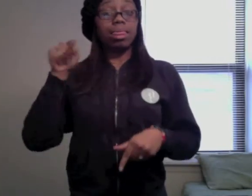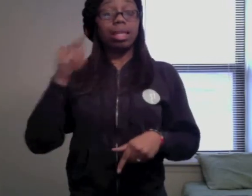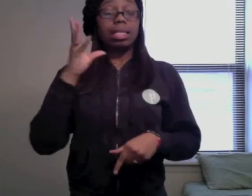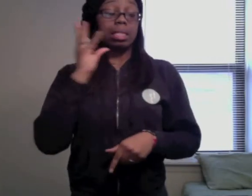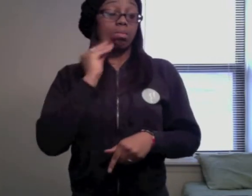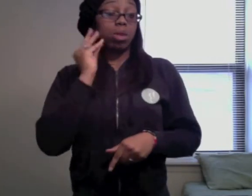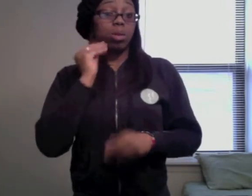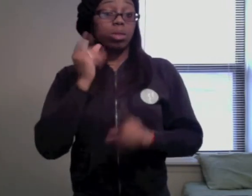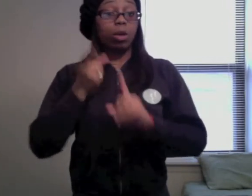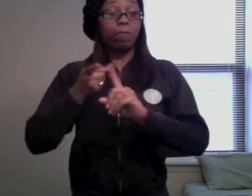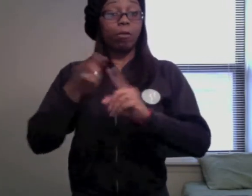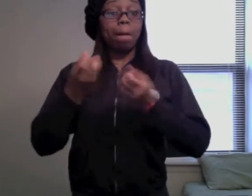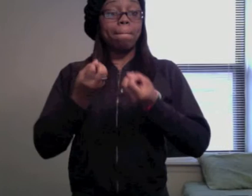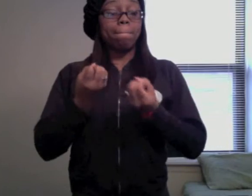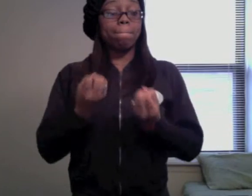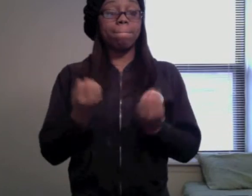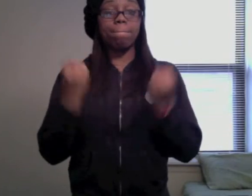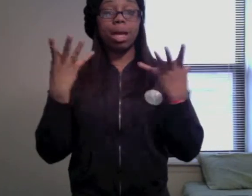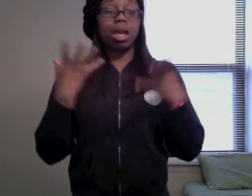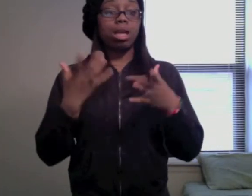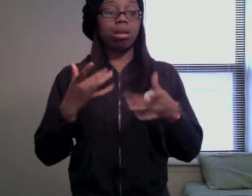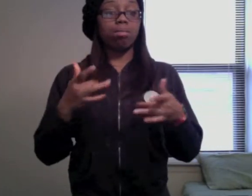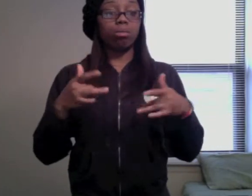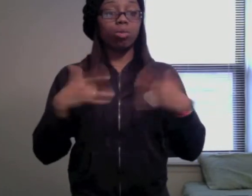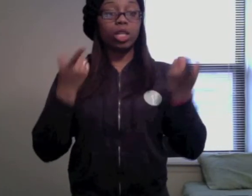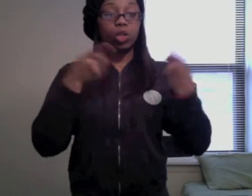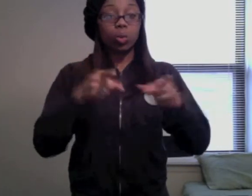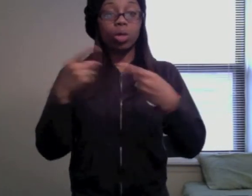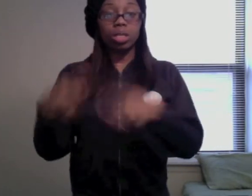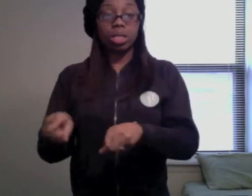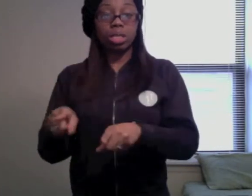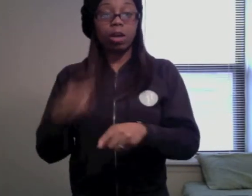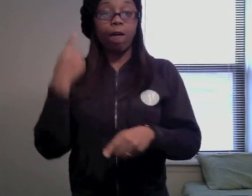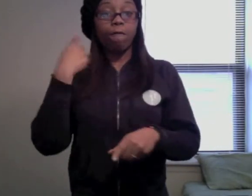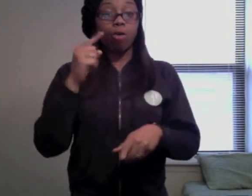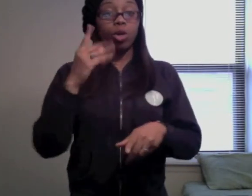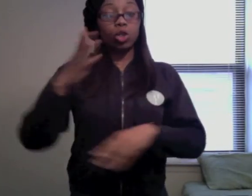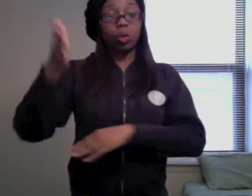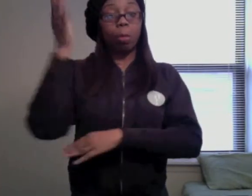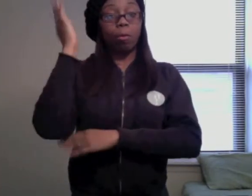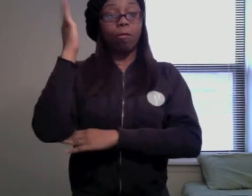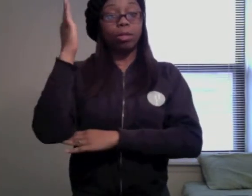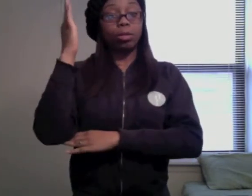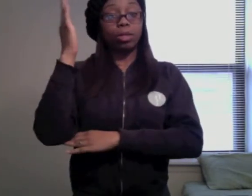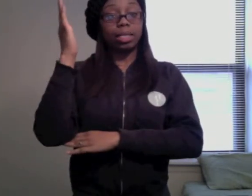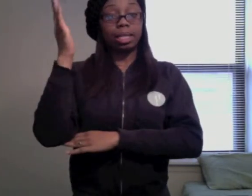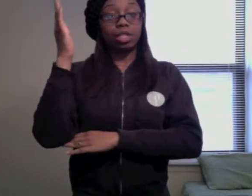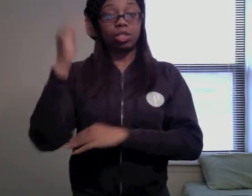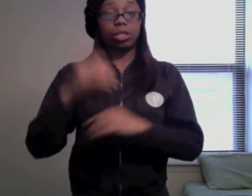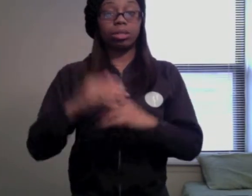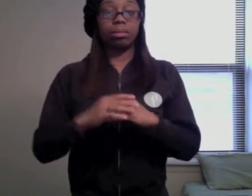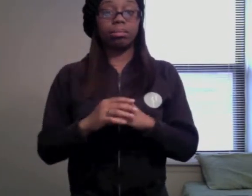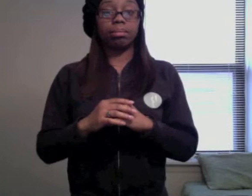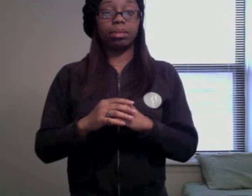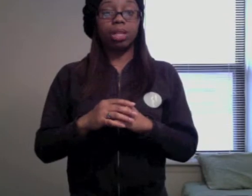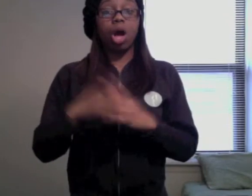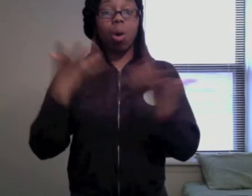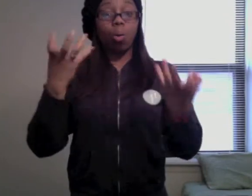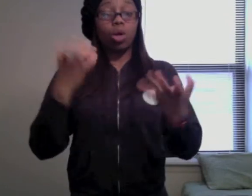the main resources used to formulate this presentation, which I highly recommend, include an audio program